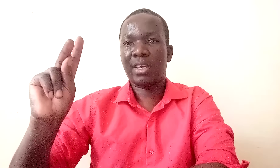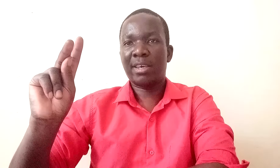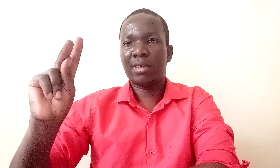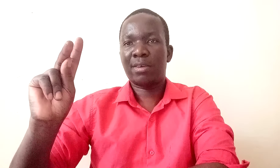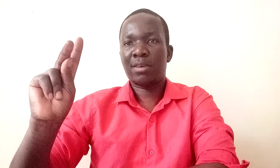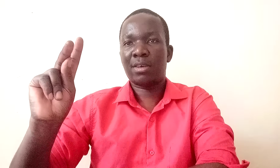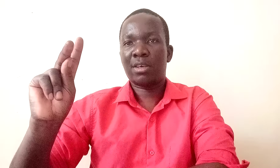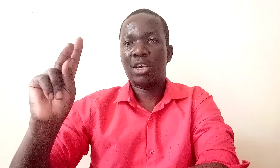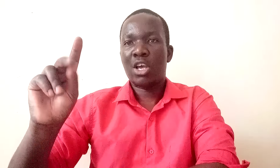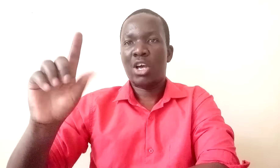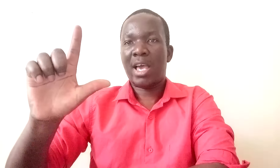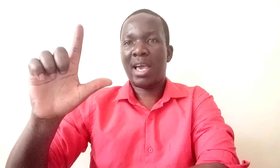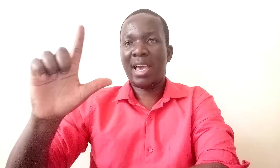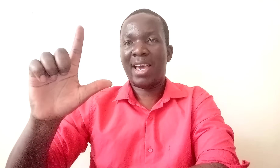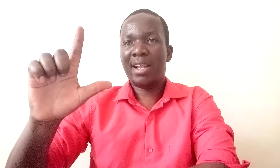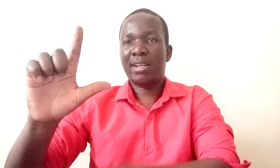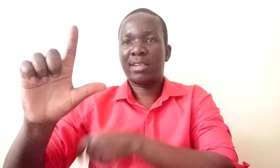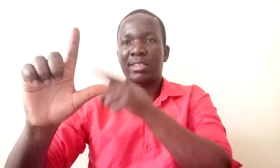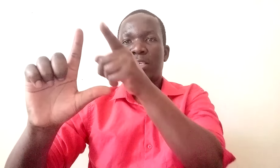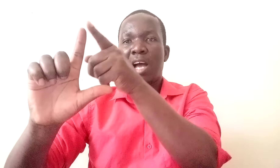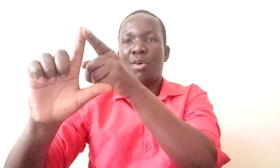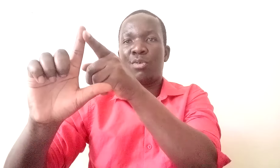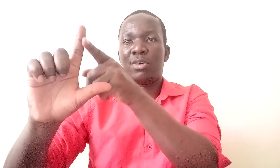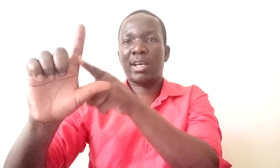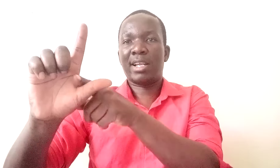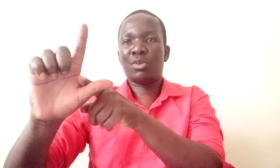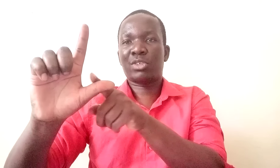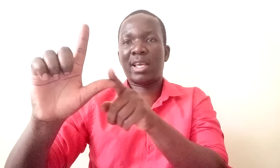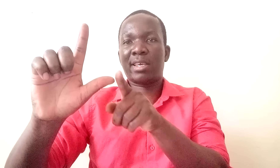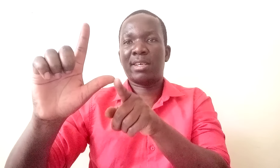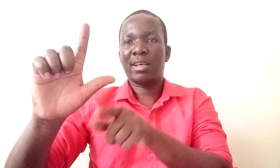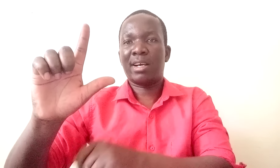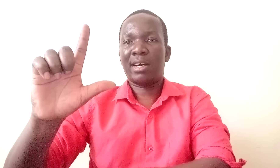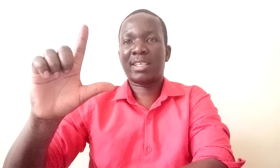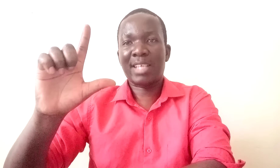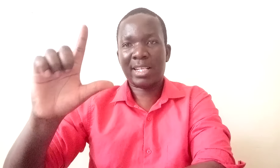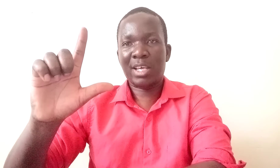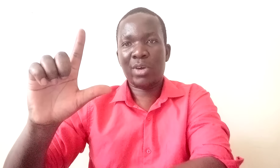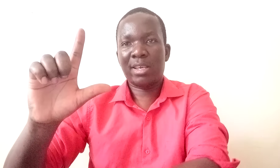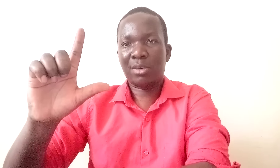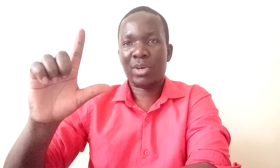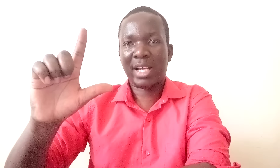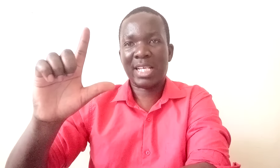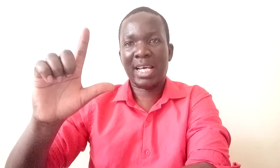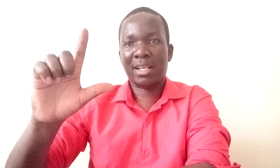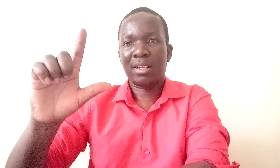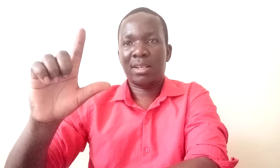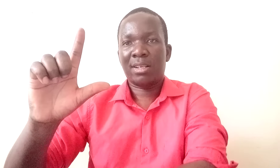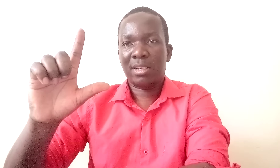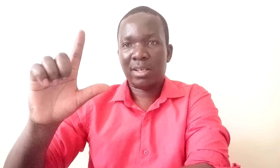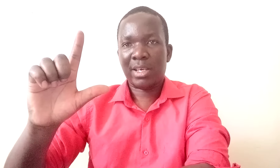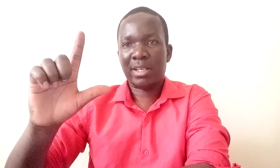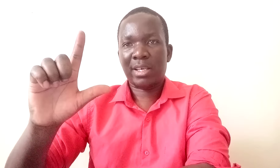K. L, see how L looks like? Exactly the way we write L in